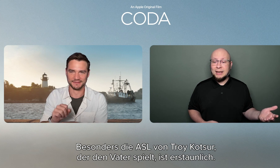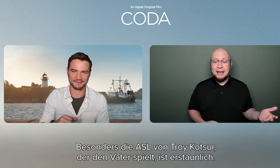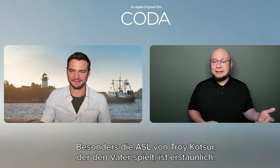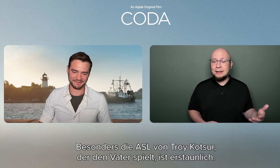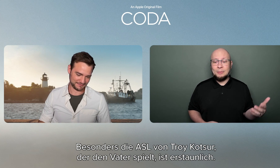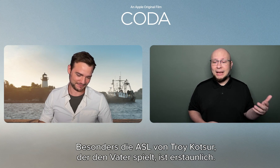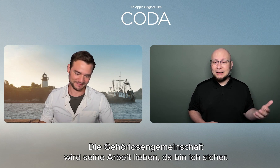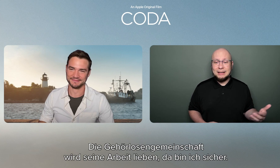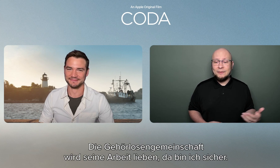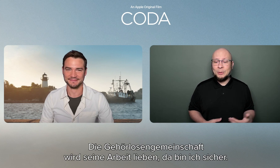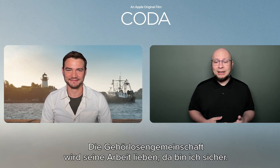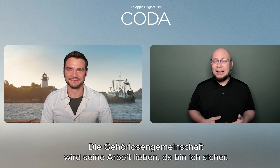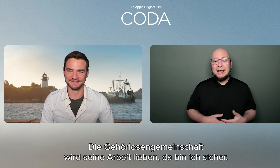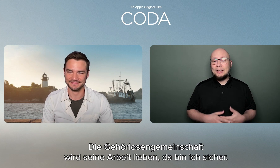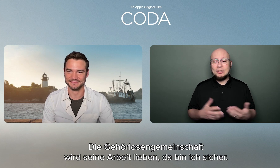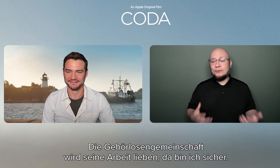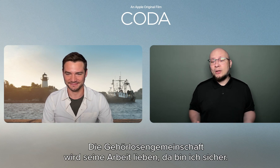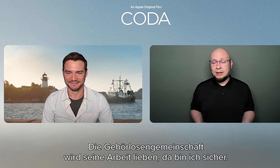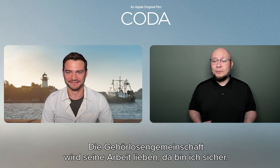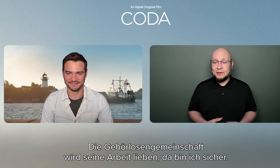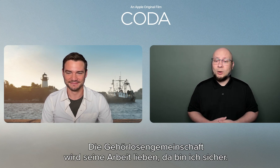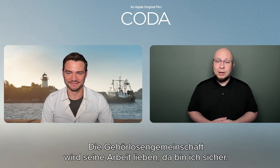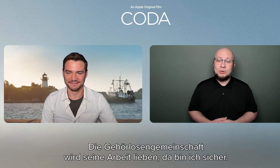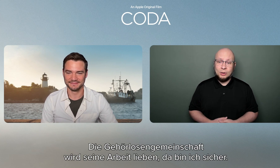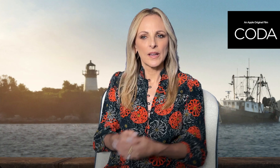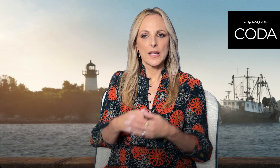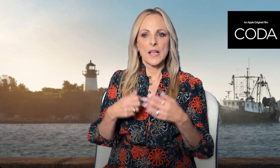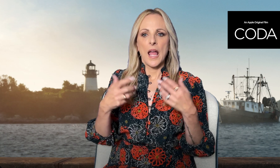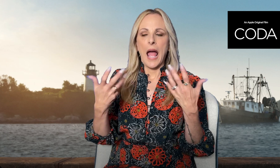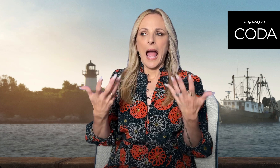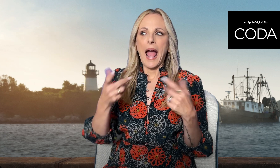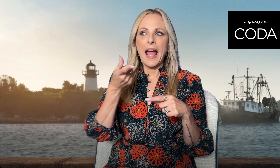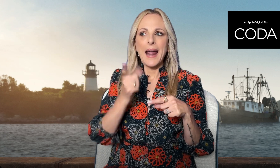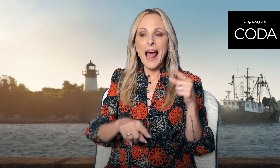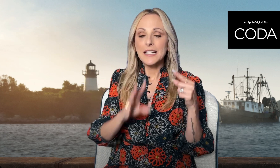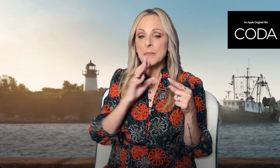father. His ASL is amazing. The deaf community is just going to fall in love with his work, I'm sure.